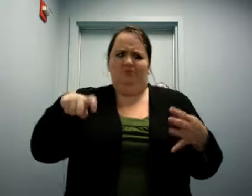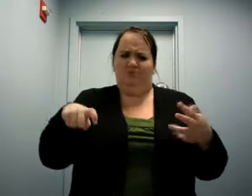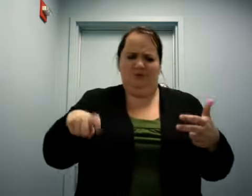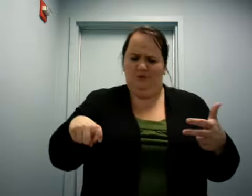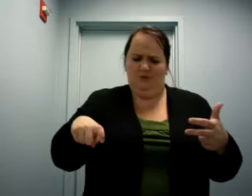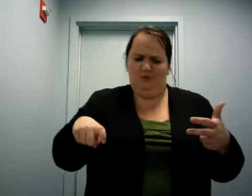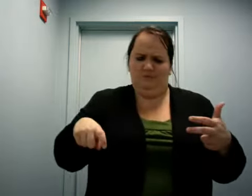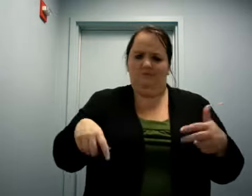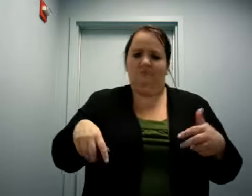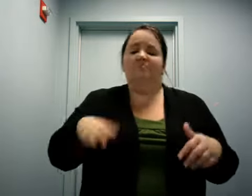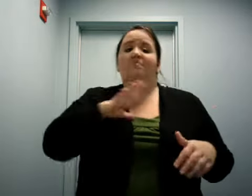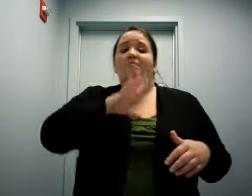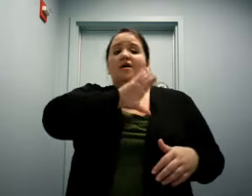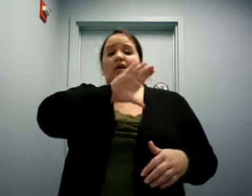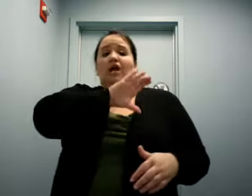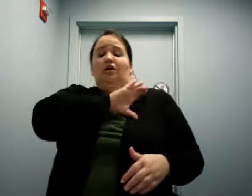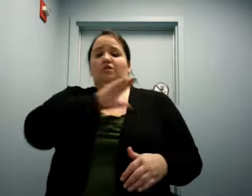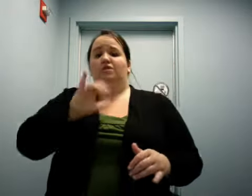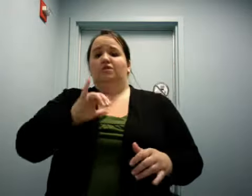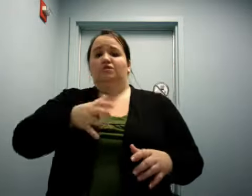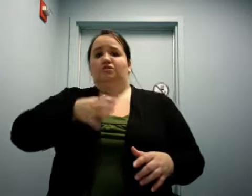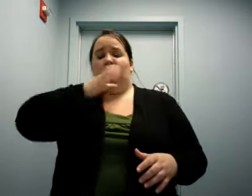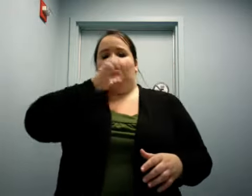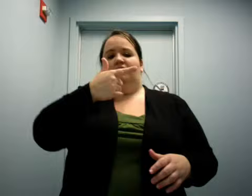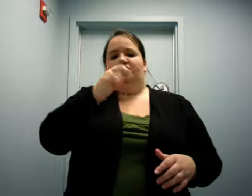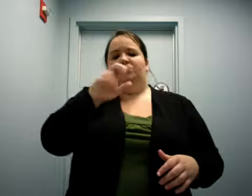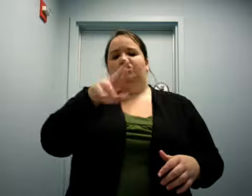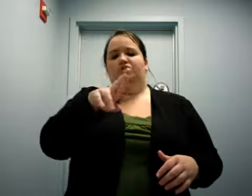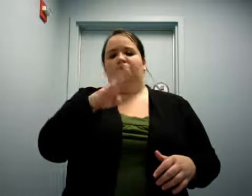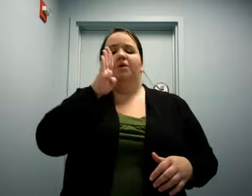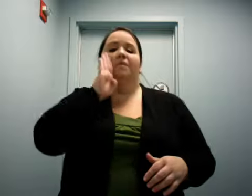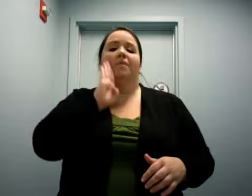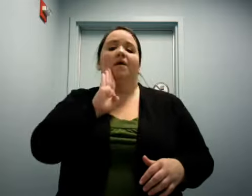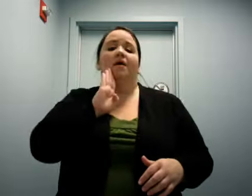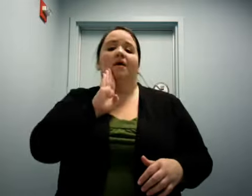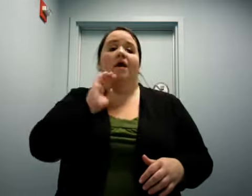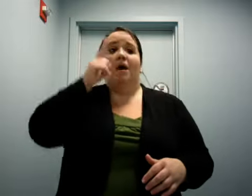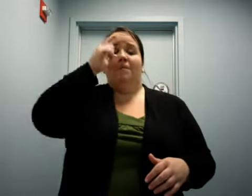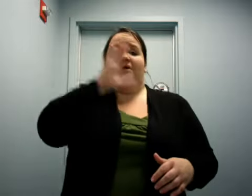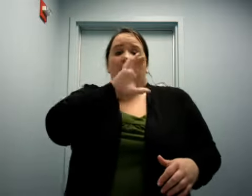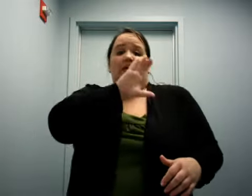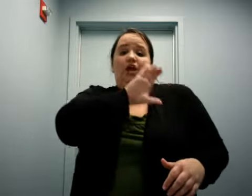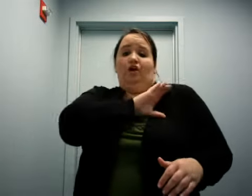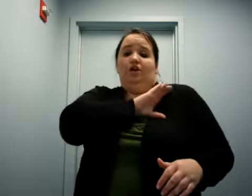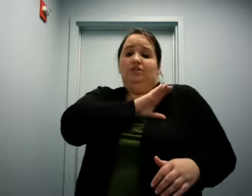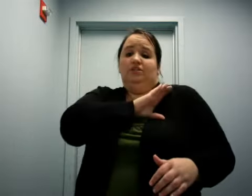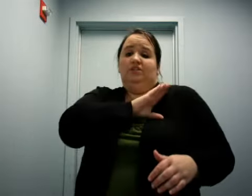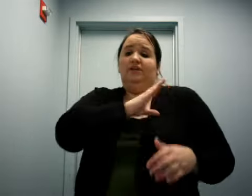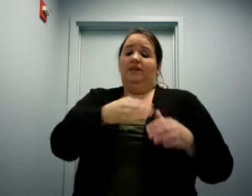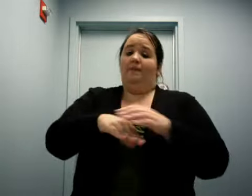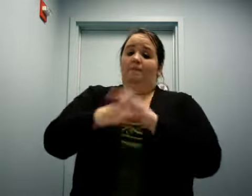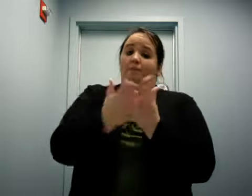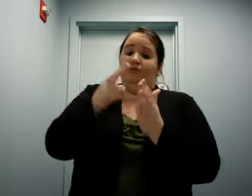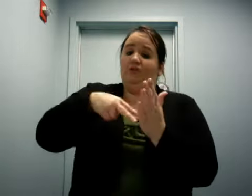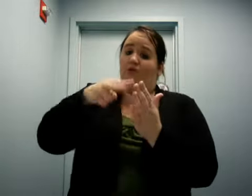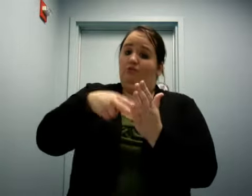characters also drank a lot of ginger beer because the characters in the British books I read drank ginger beer. Never mind that I had no